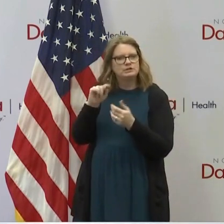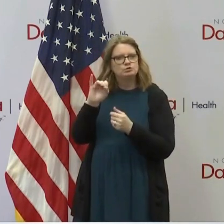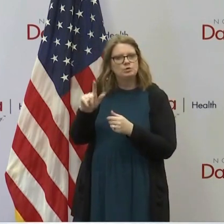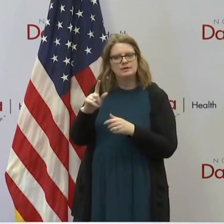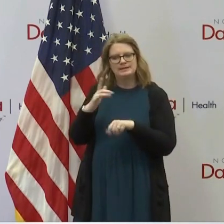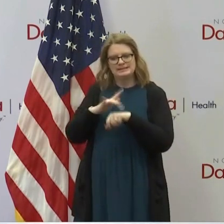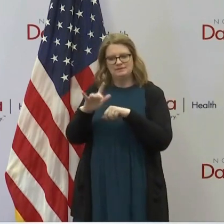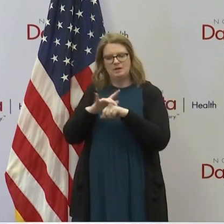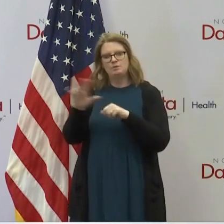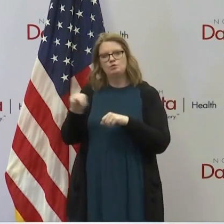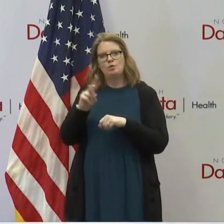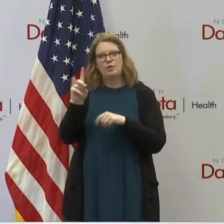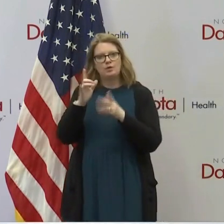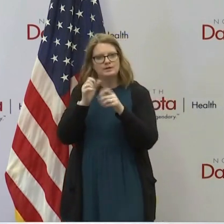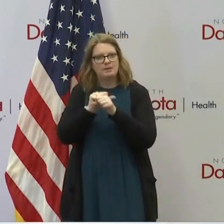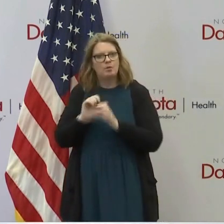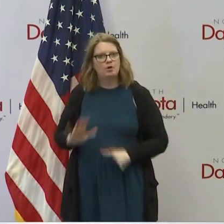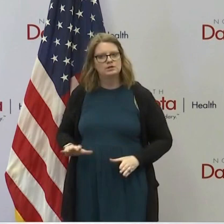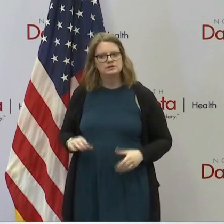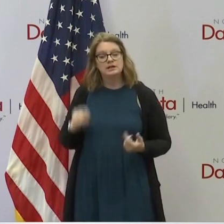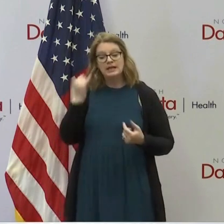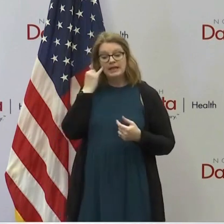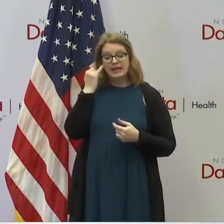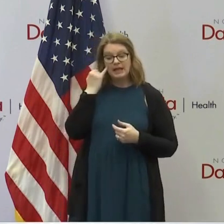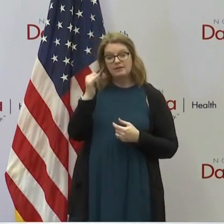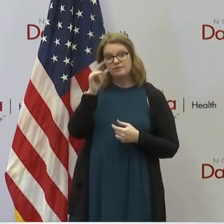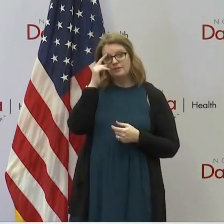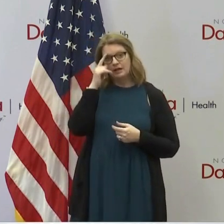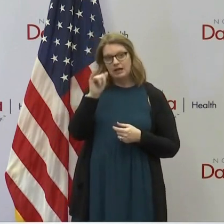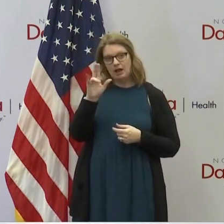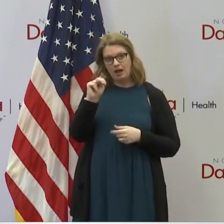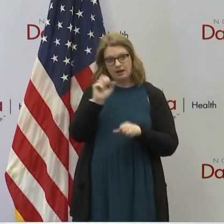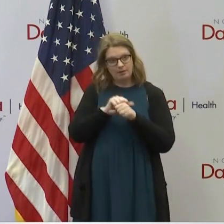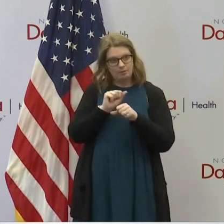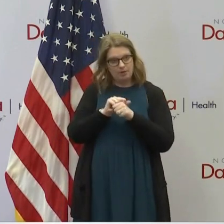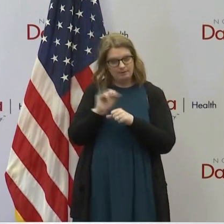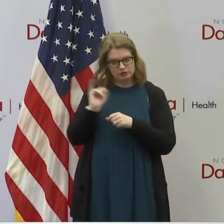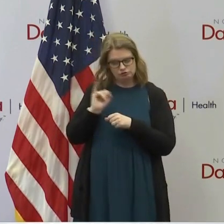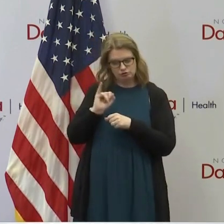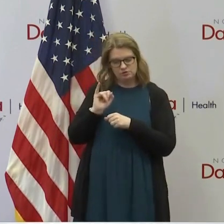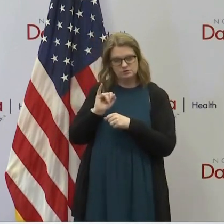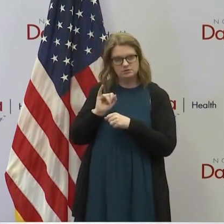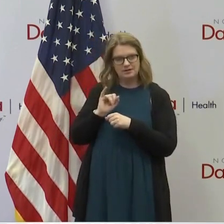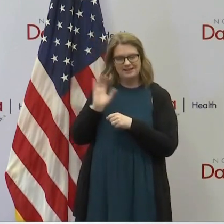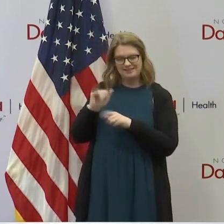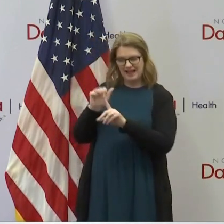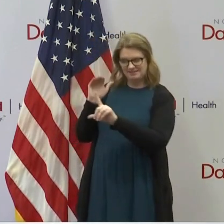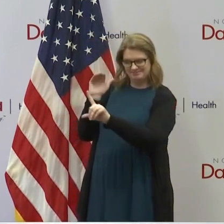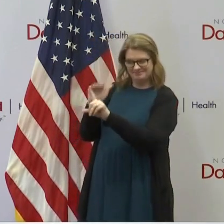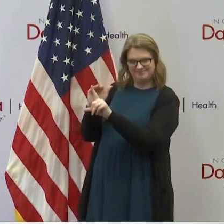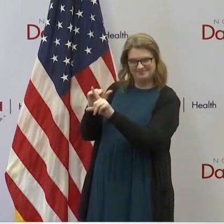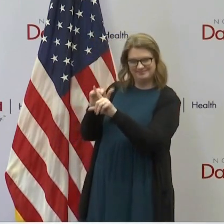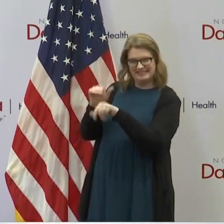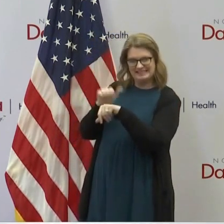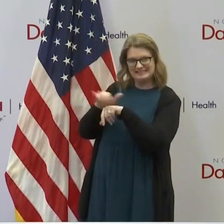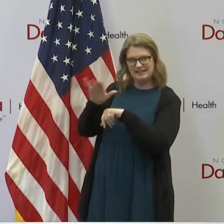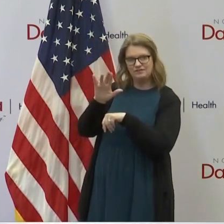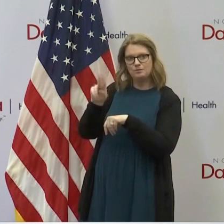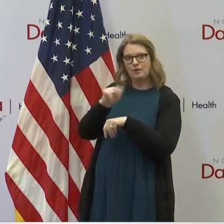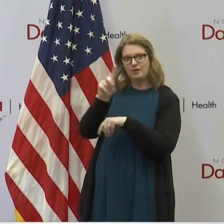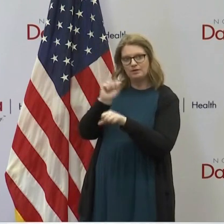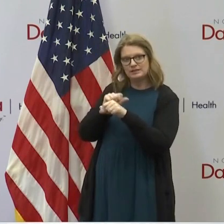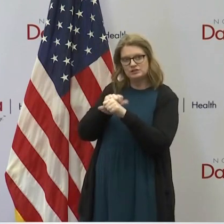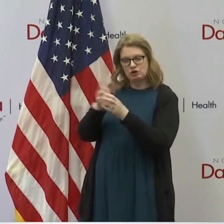North Dakota's employers, and that is when an unemployment insurance claim is filed, a notice of claim is sent from North Dakota Job Service to